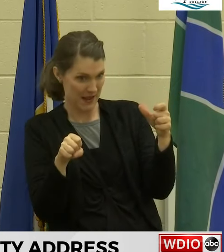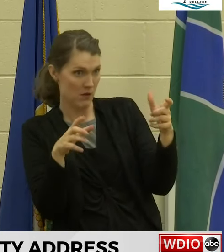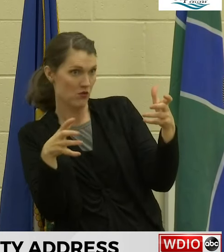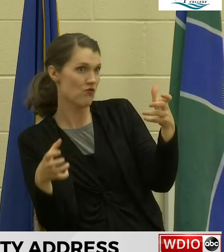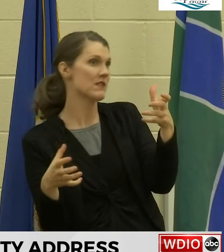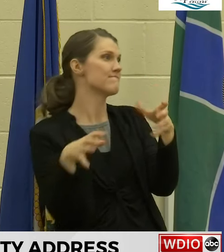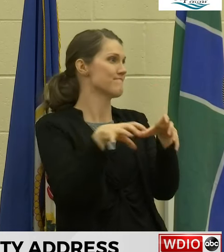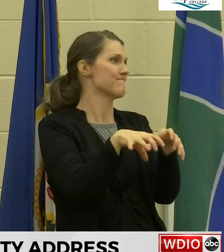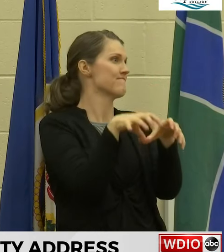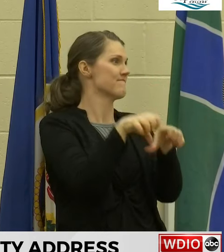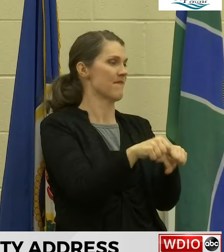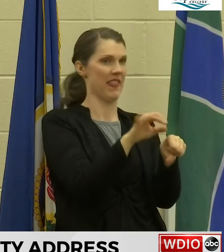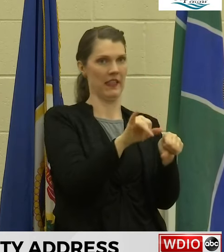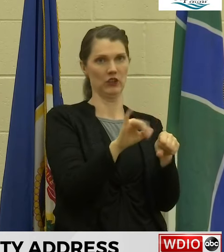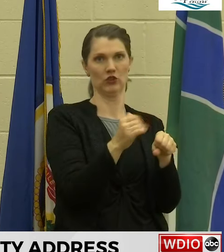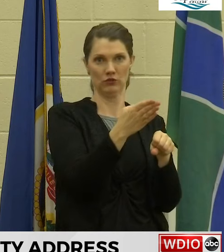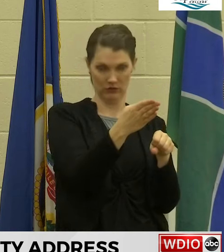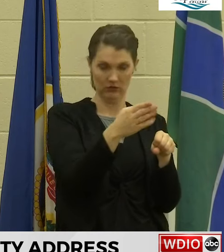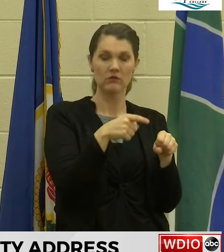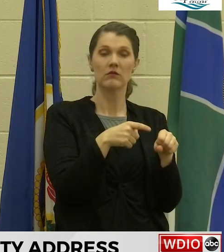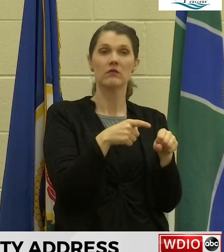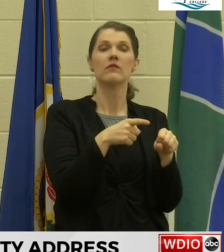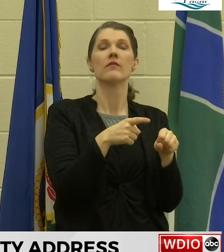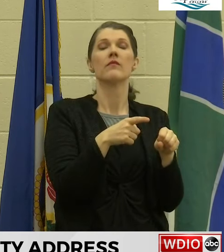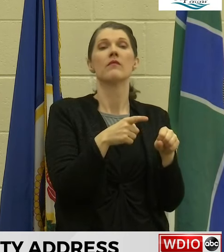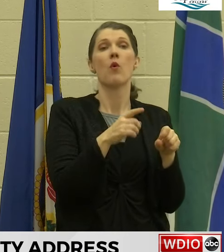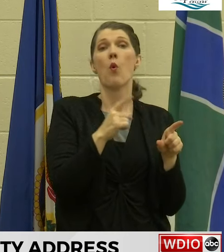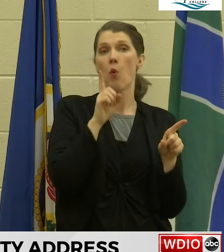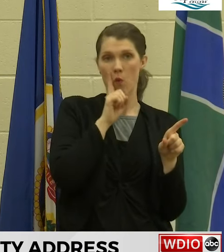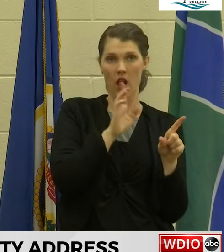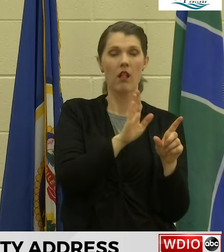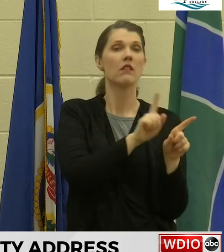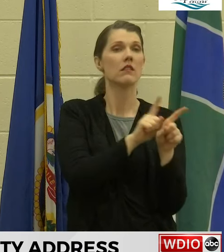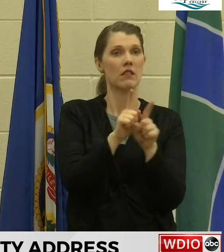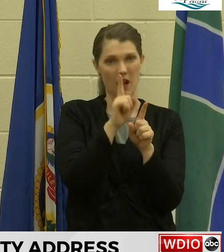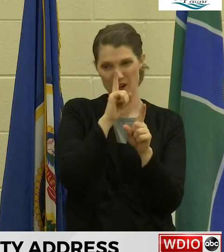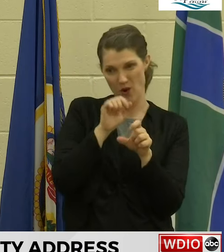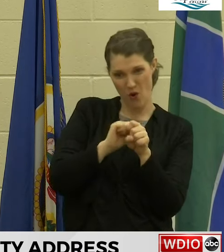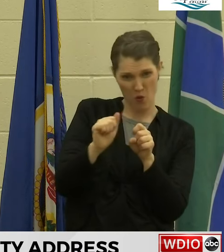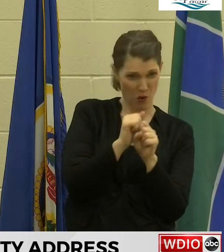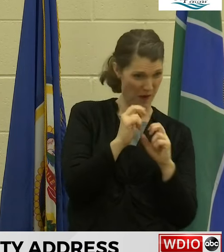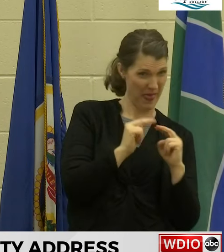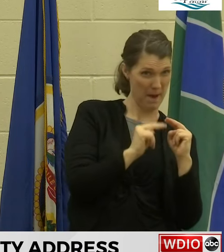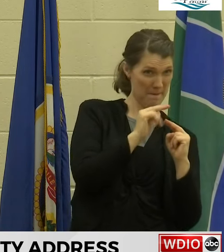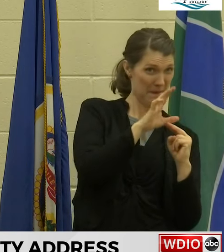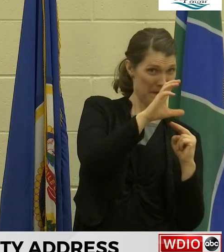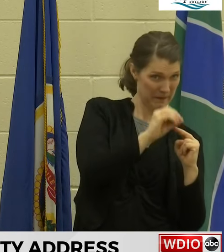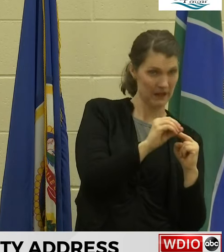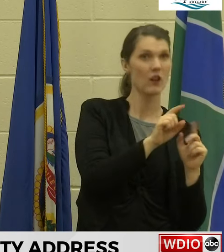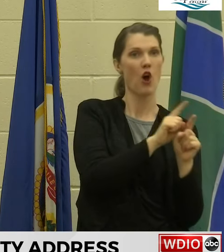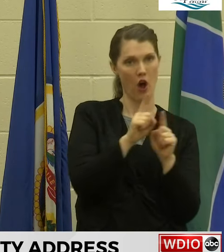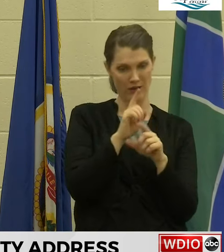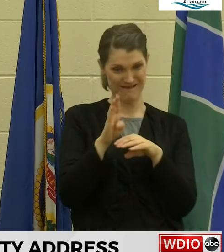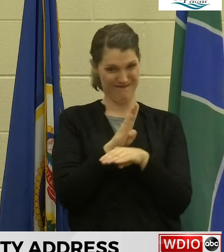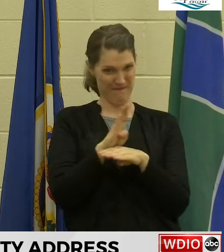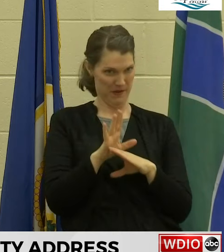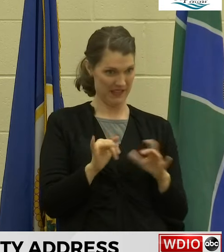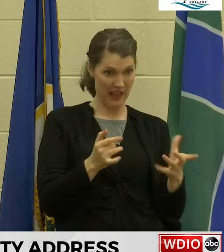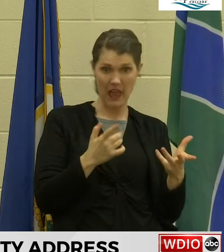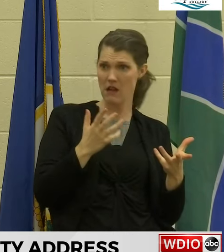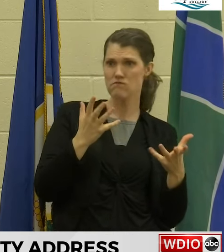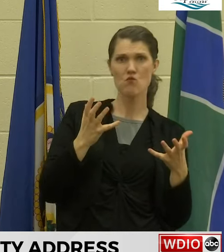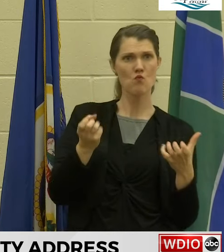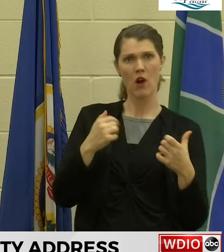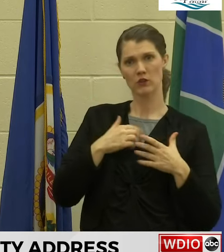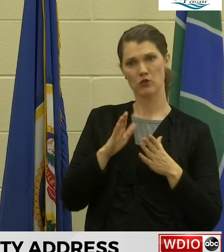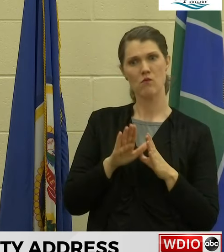career. We will proactively seek to work with builders and businesses who embrace creating